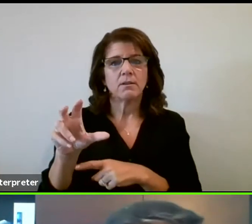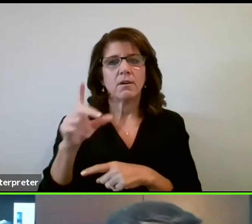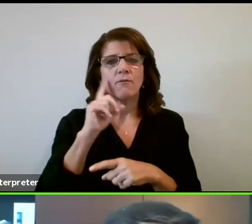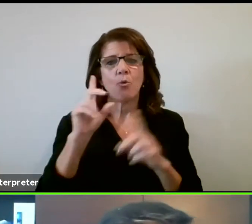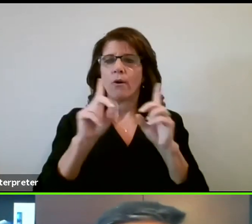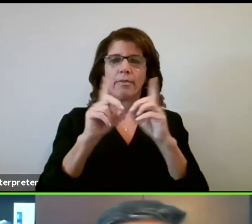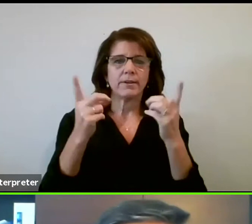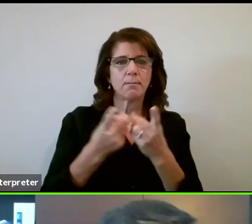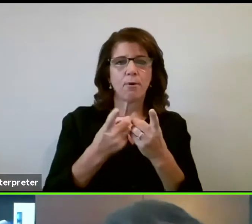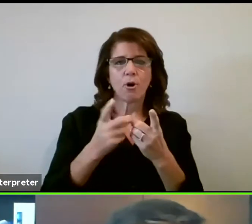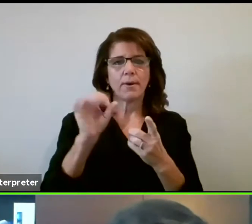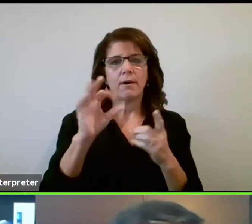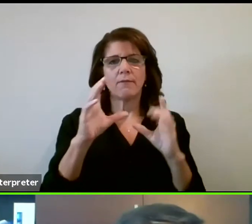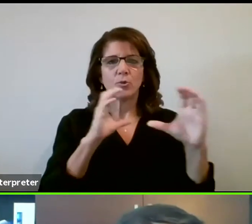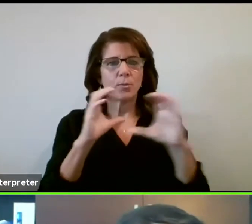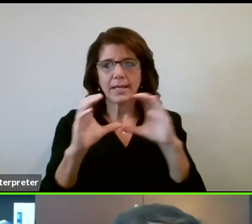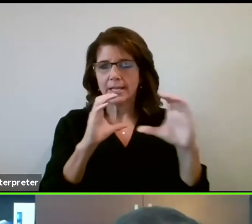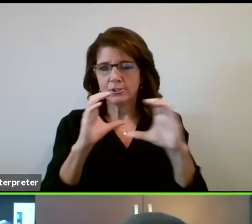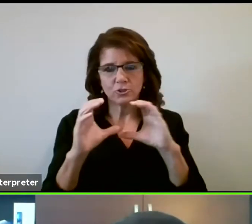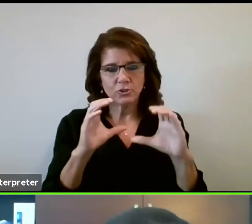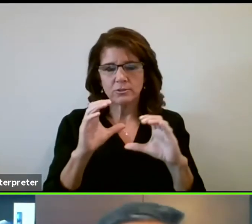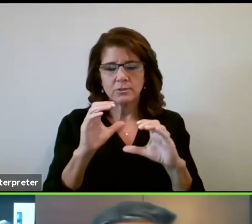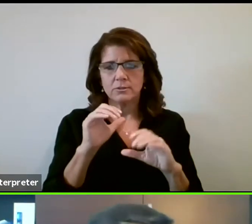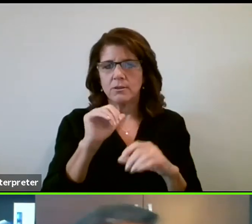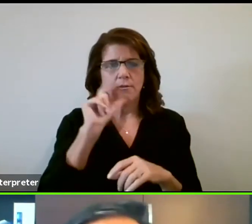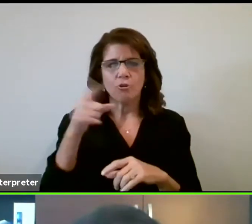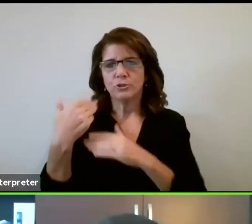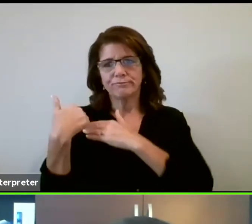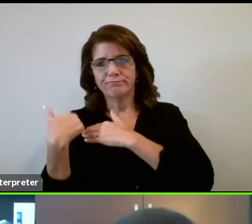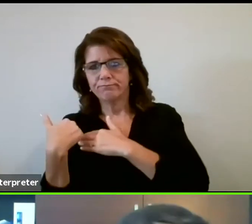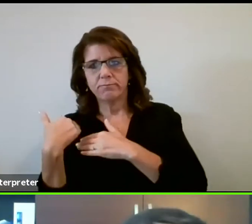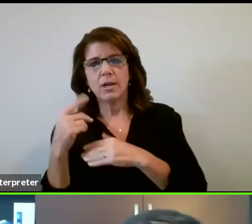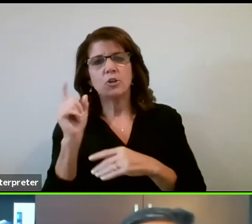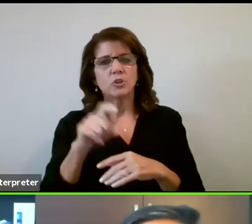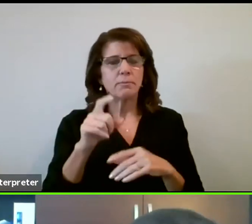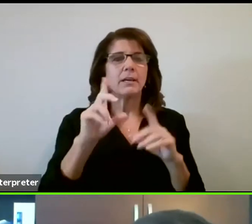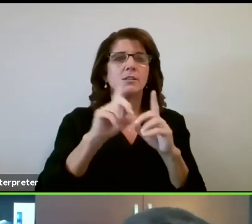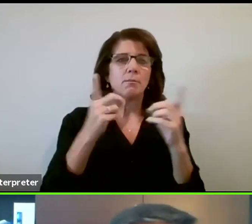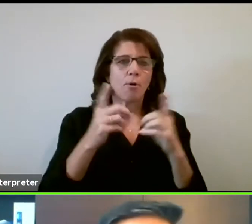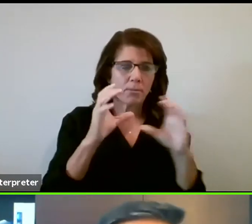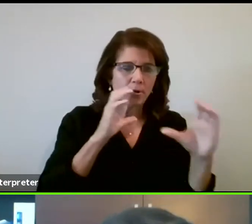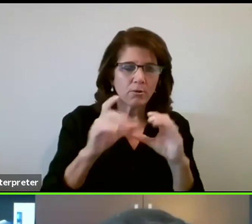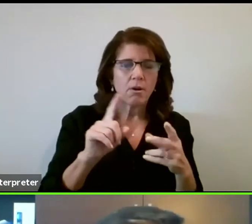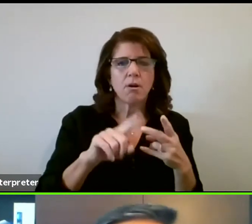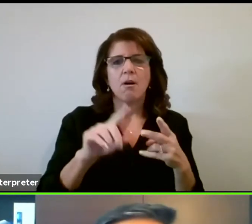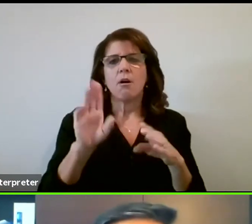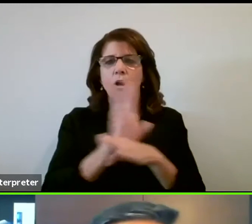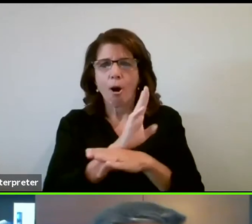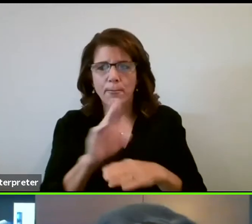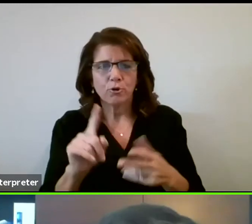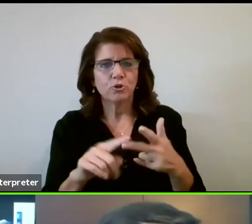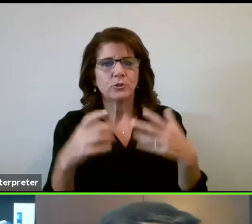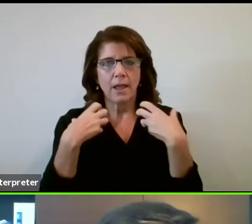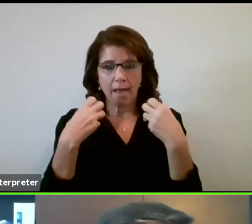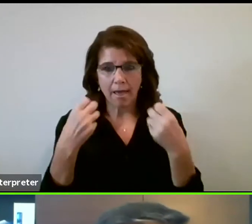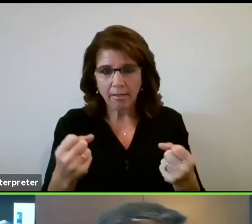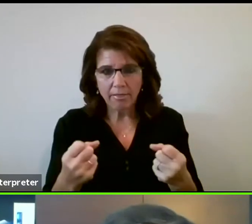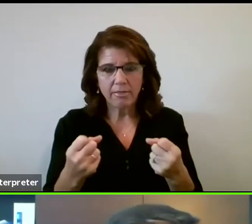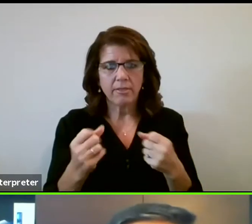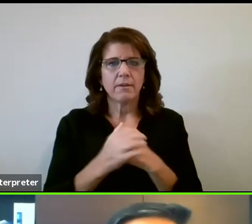Department of Communications, for example. It should be Department of Communications, Commerce, Health,